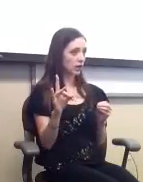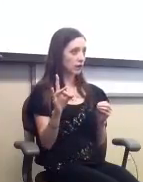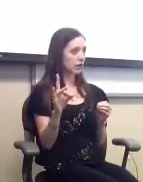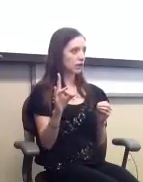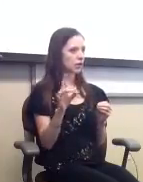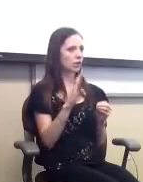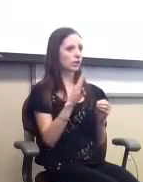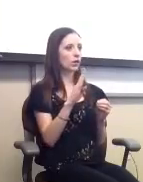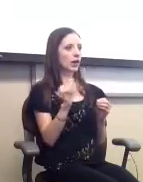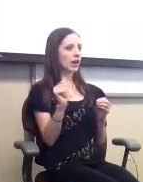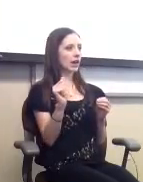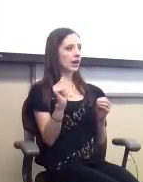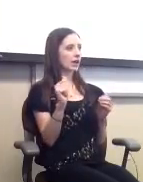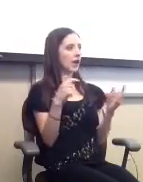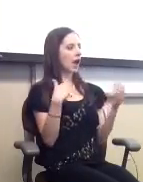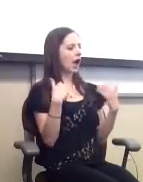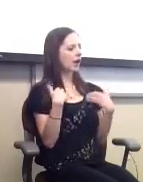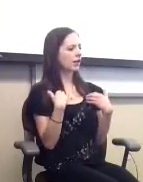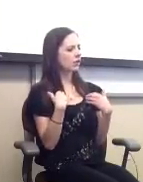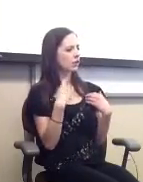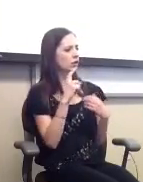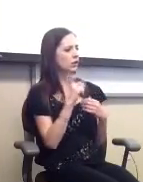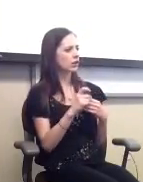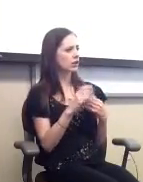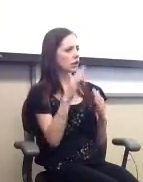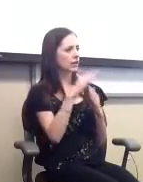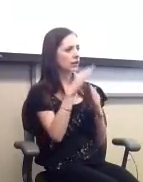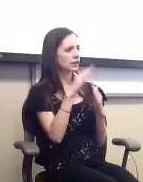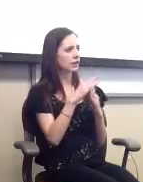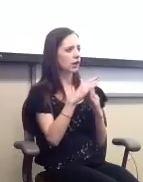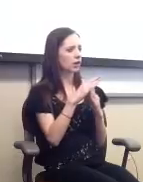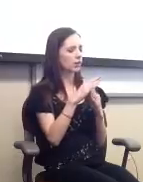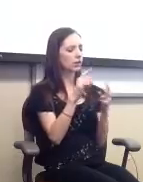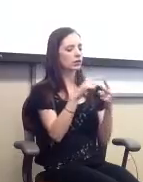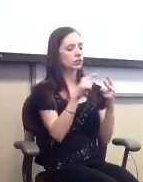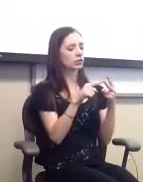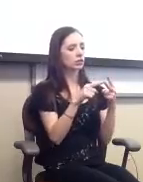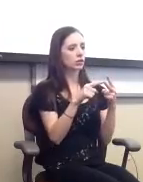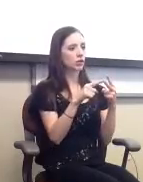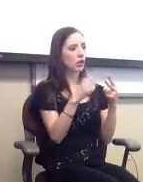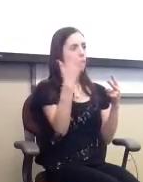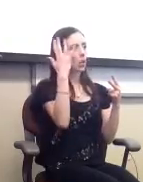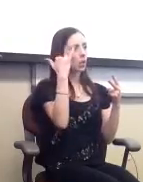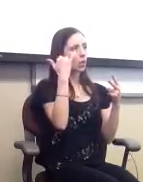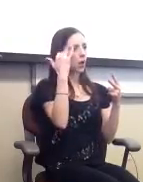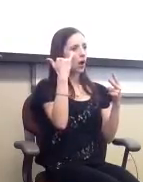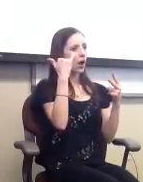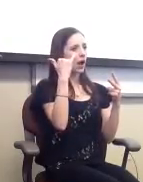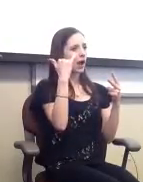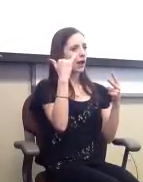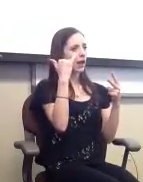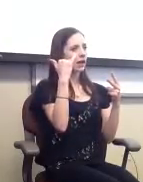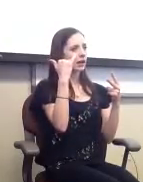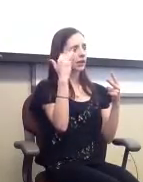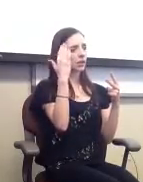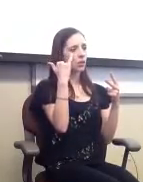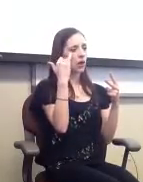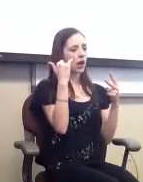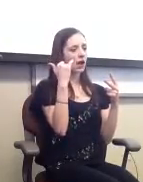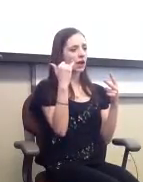there. Two things. Why do we put a date next to marital status? Why does it matter? I mean, does